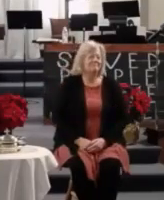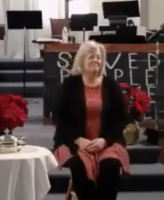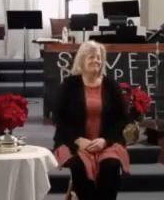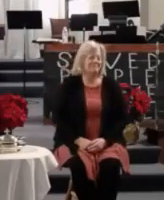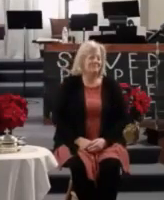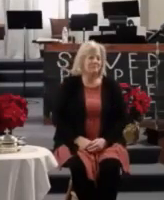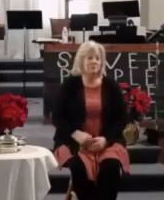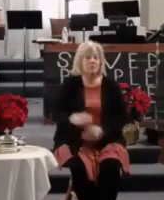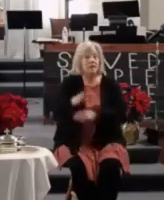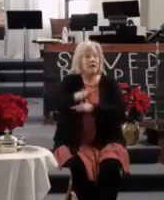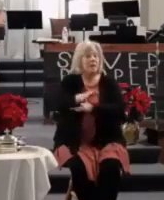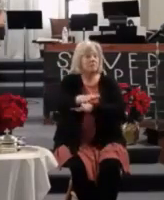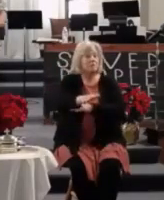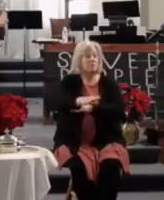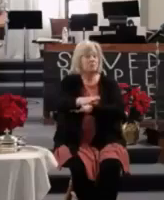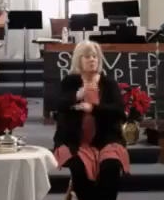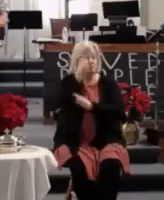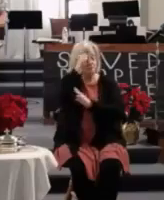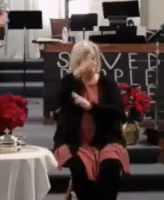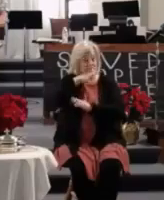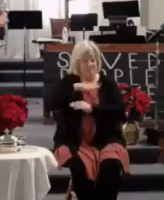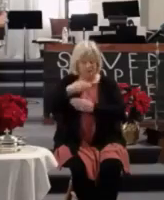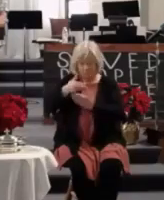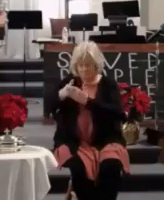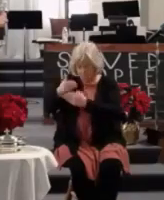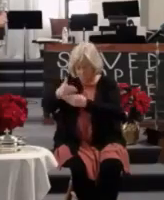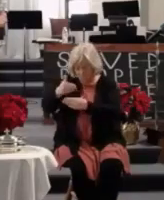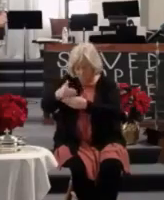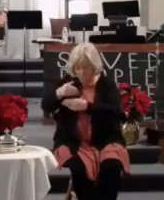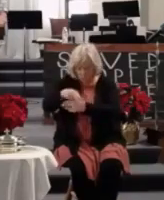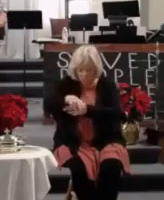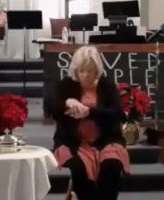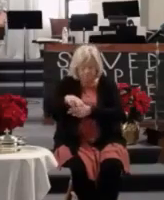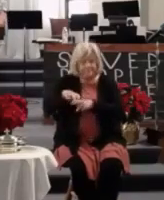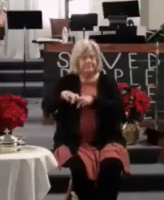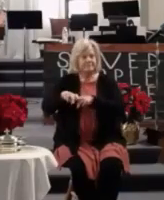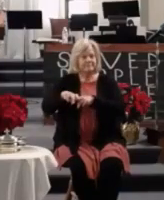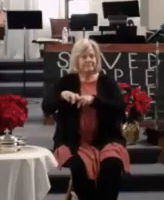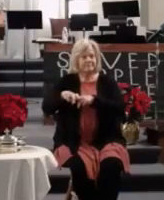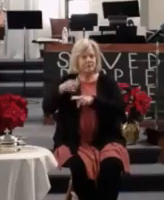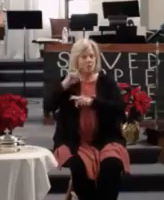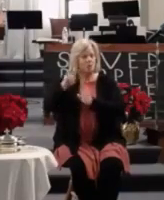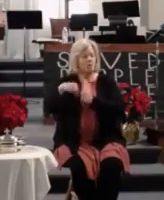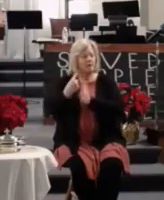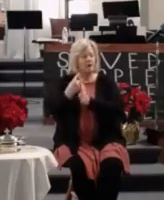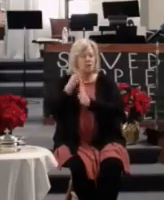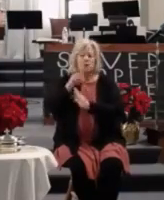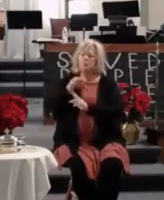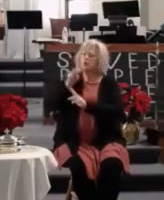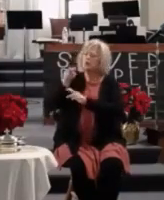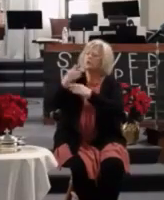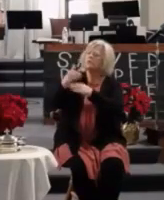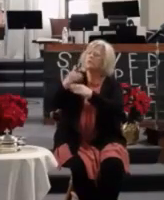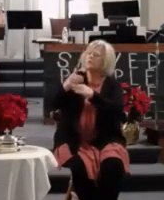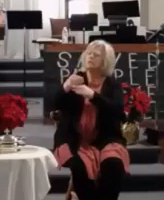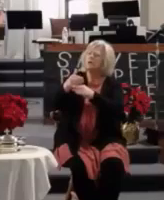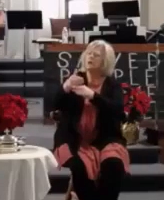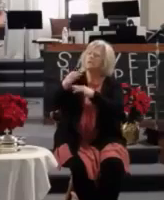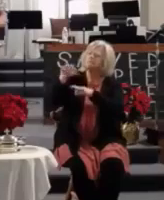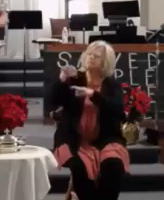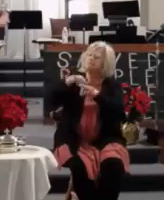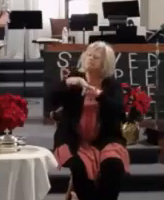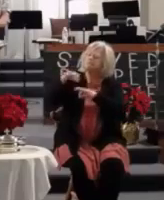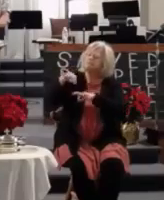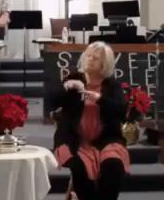Every afternoon, when the guy by the window would sit up, he would look out the window and describe